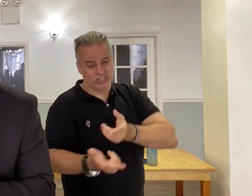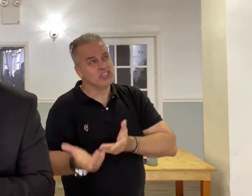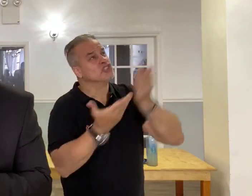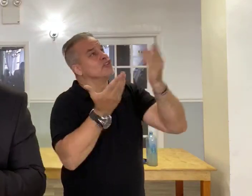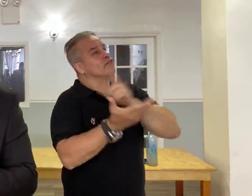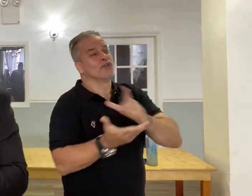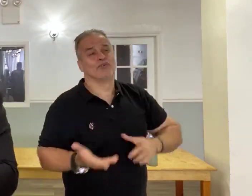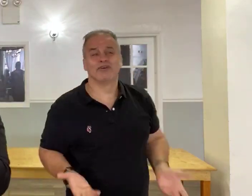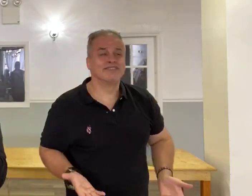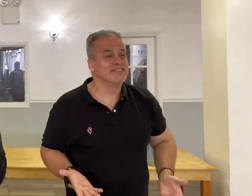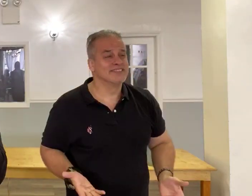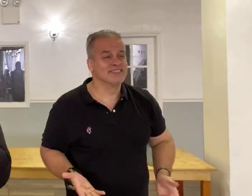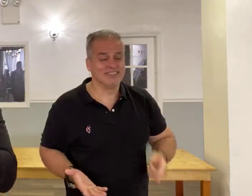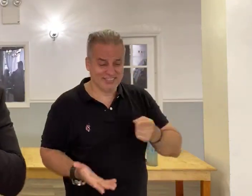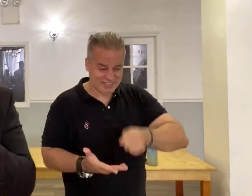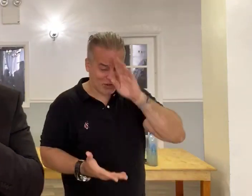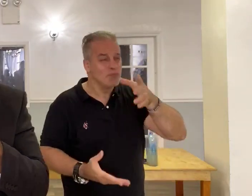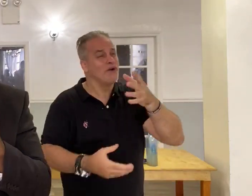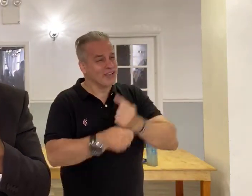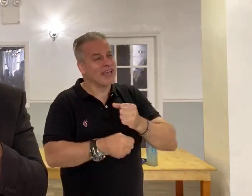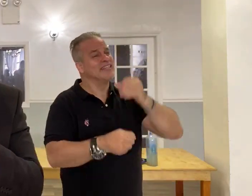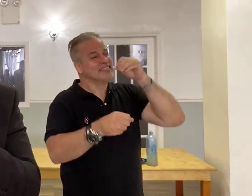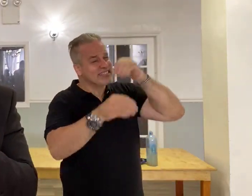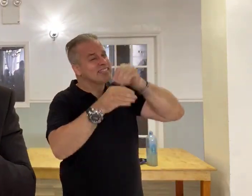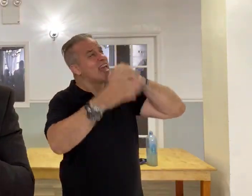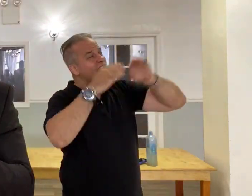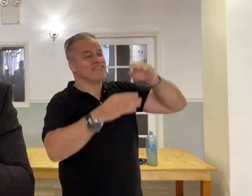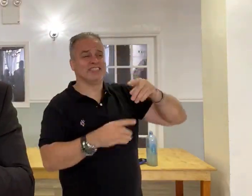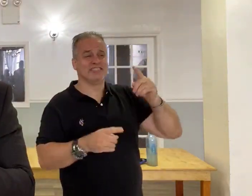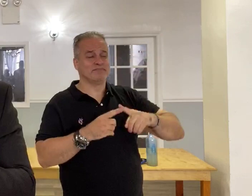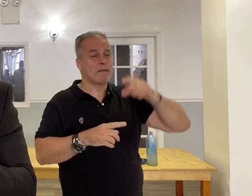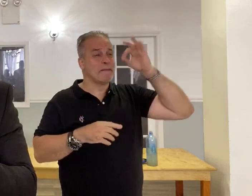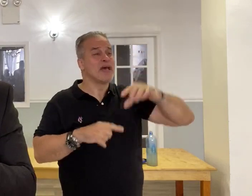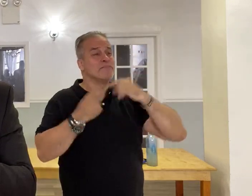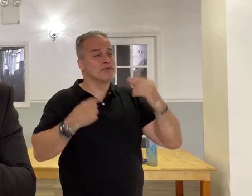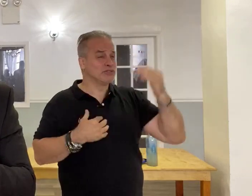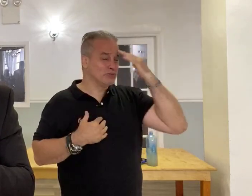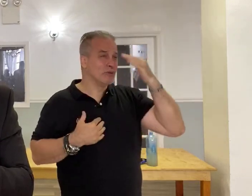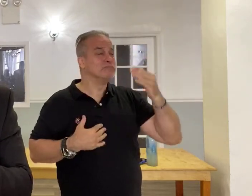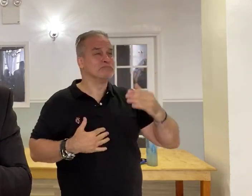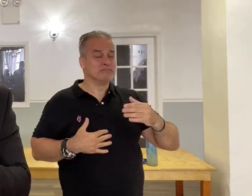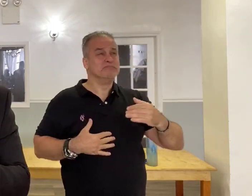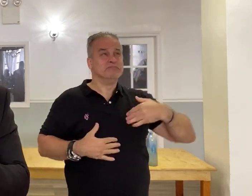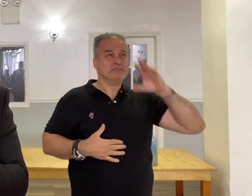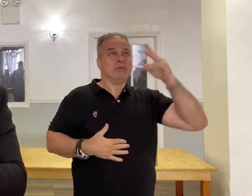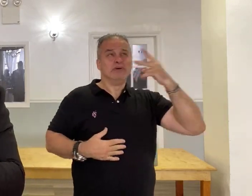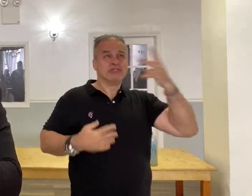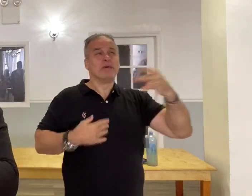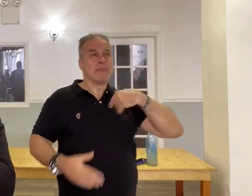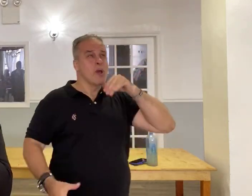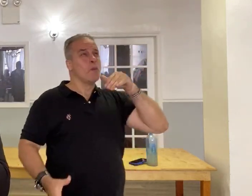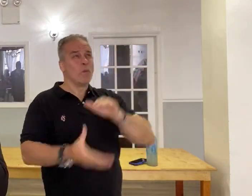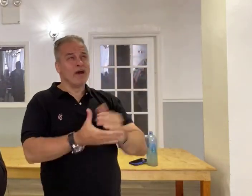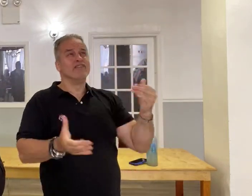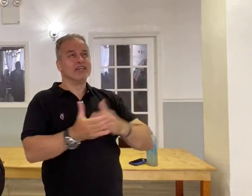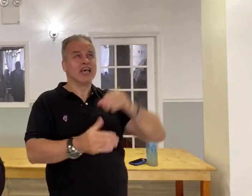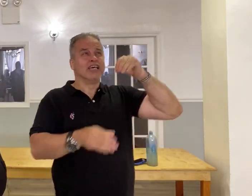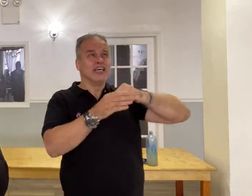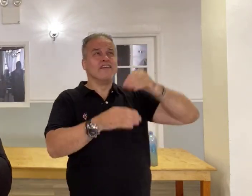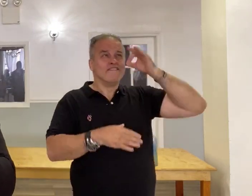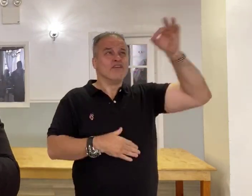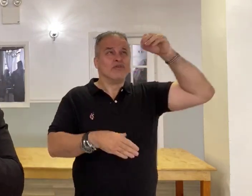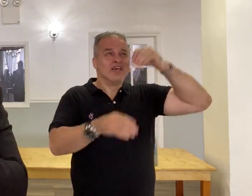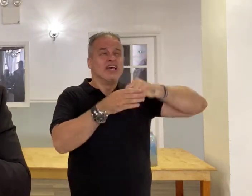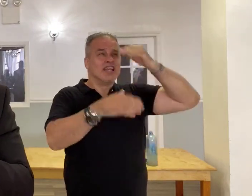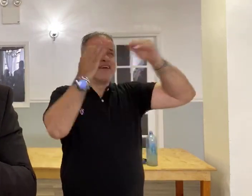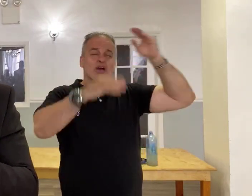God's kingdom in heaven. But that's not the message so much this morning. Again, he's